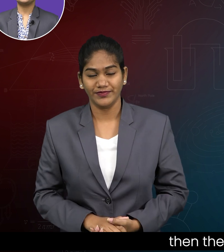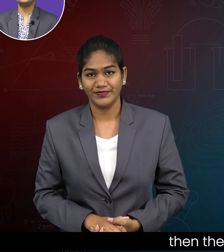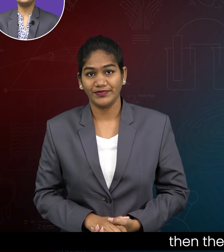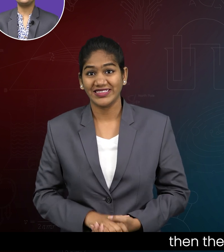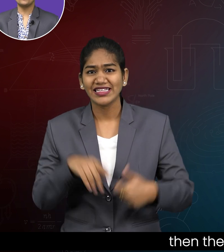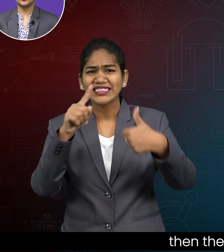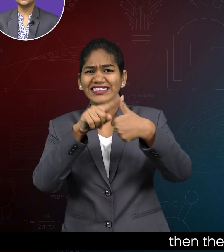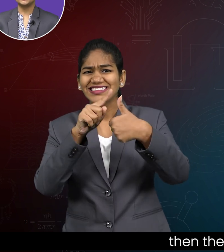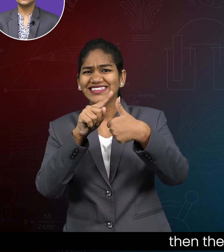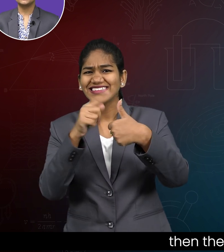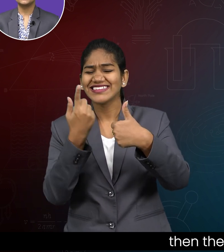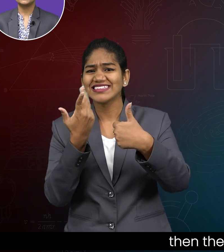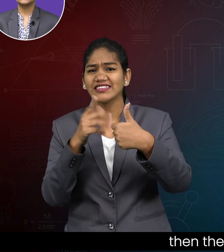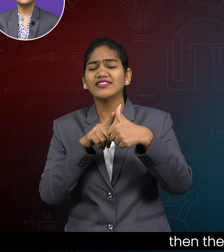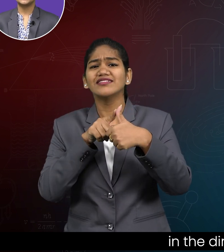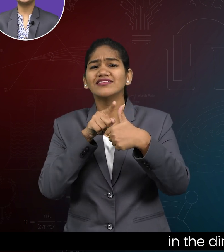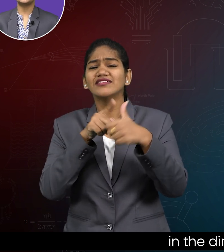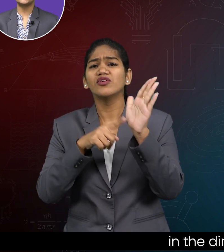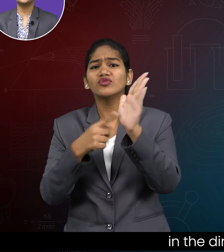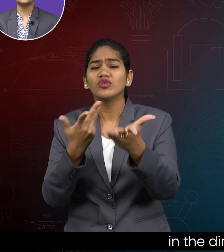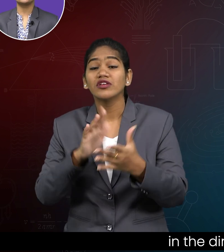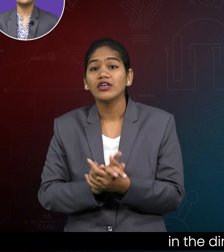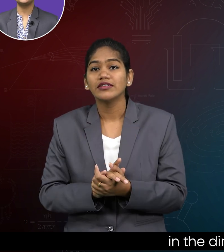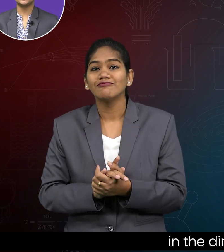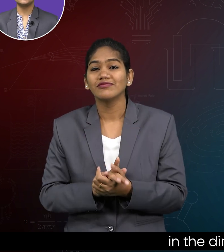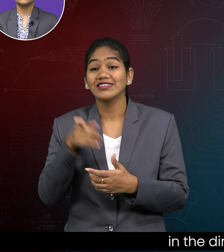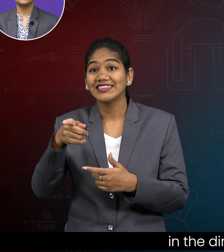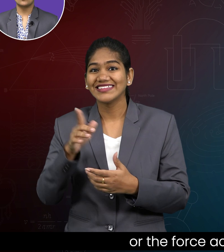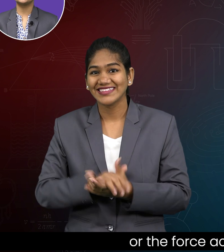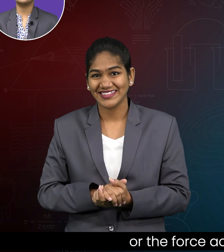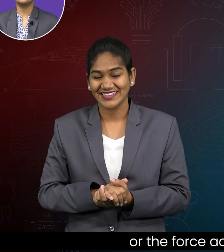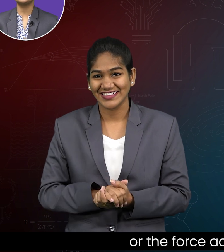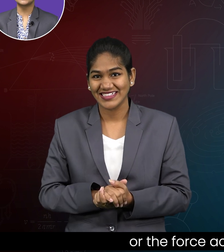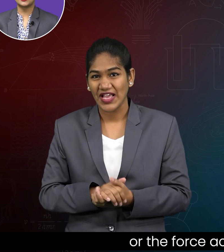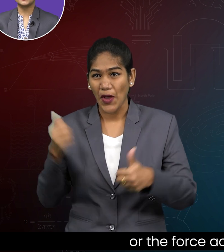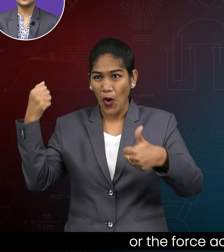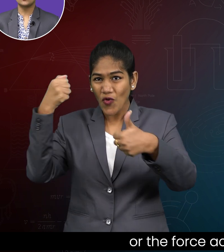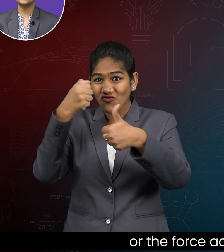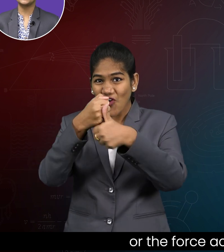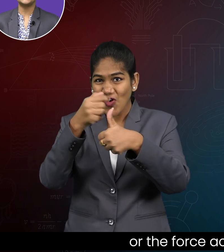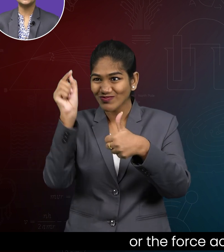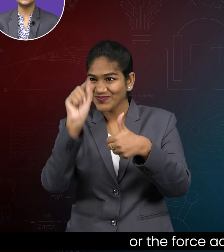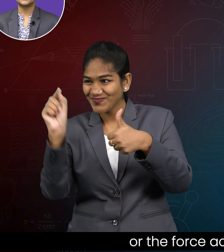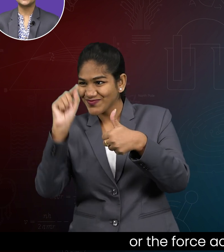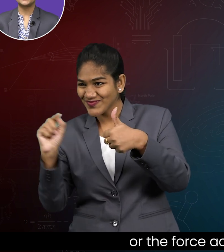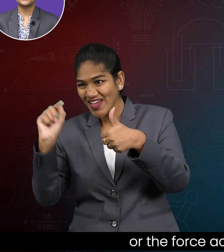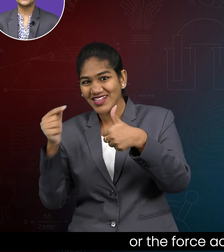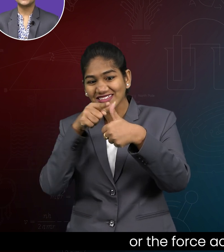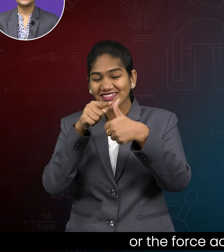then the thumb will point in the direction of motion or the force acting on the